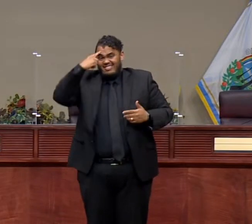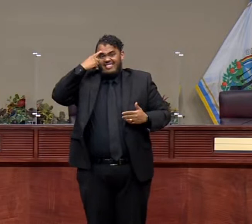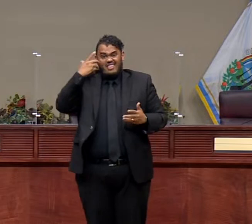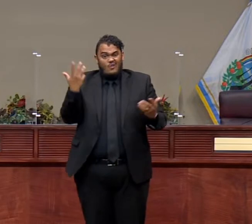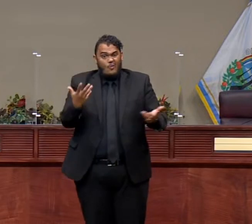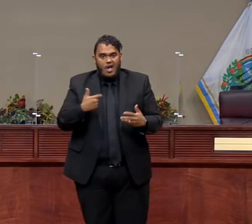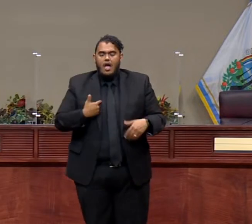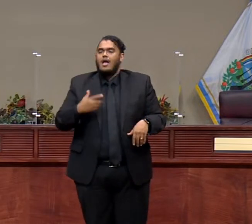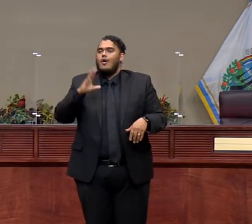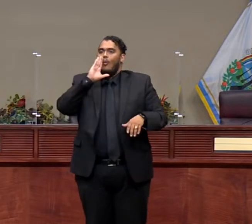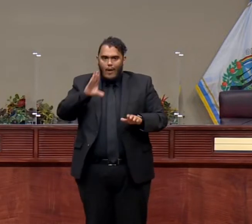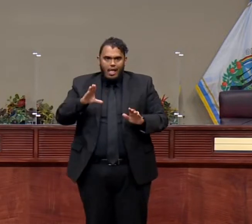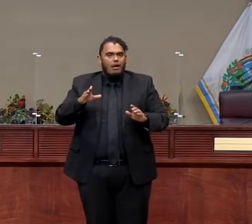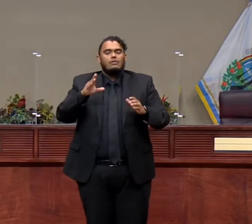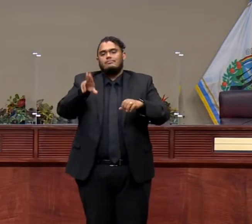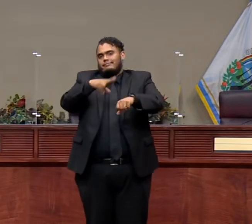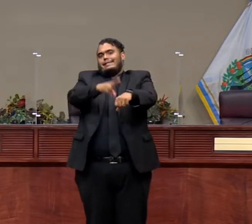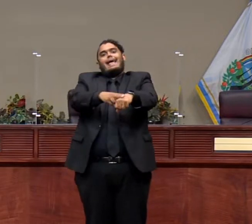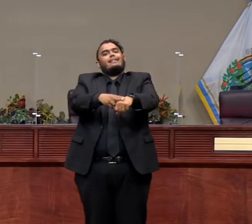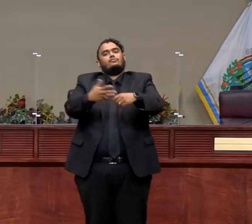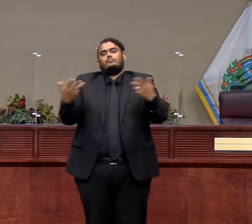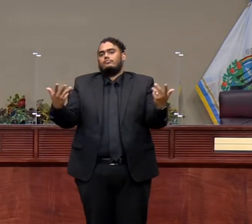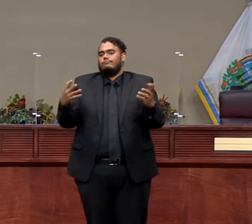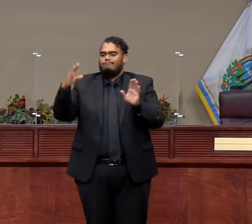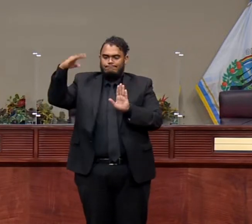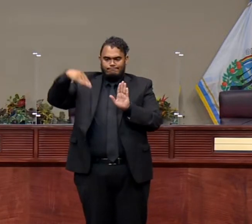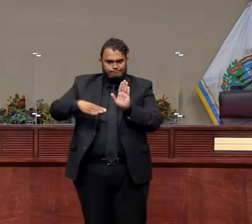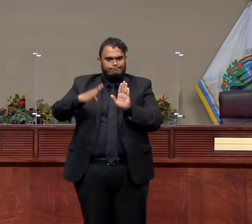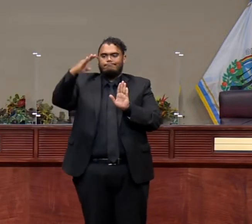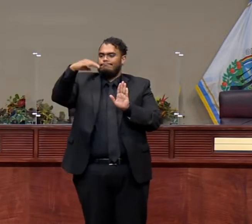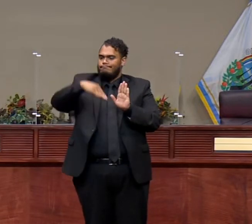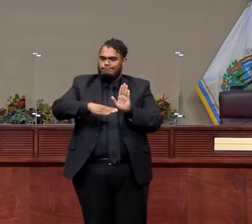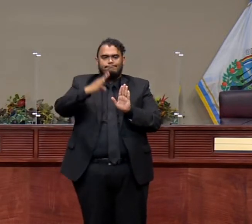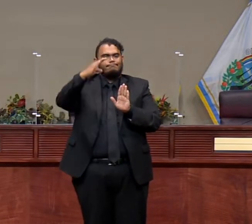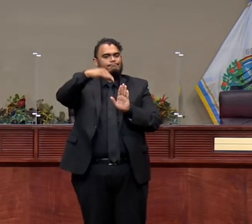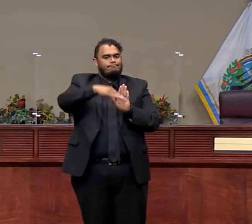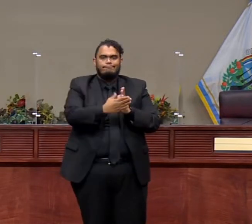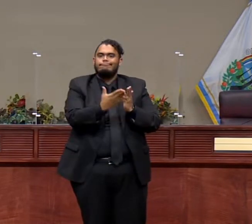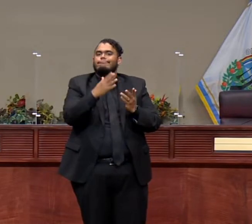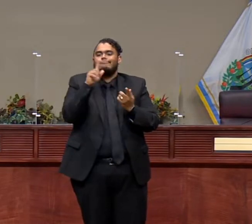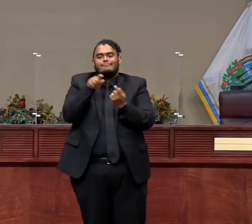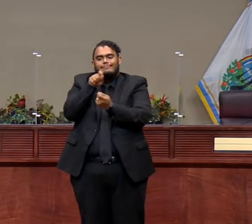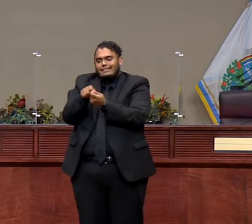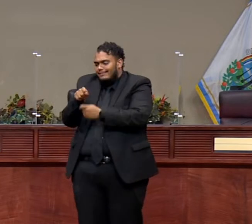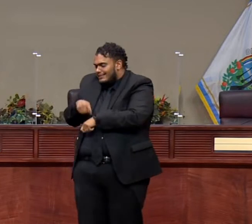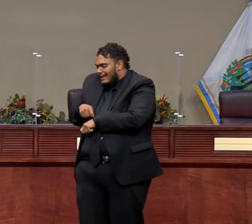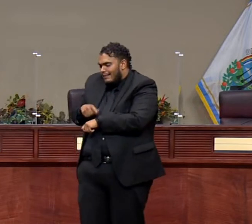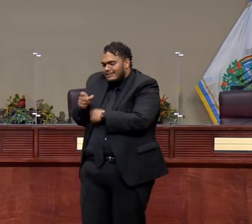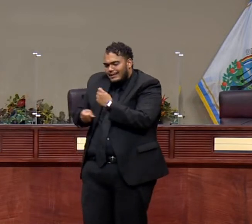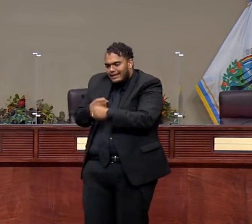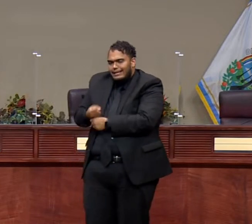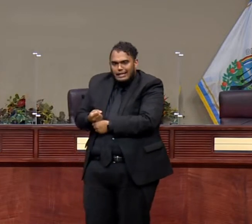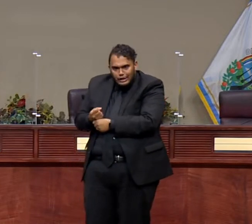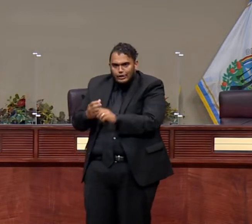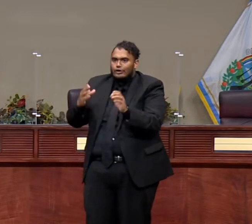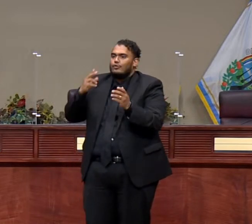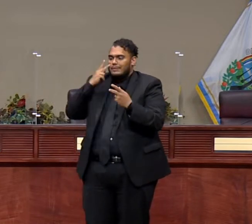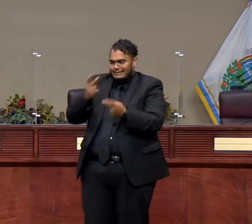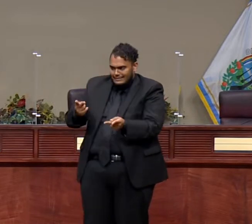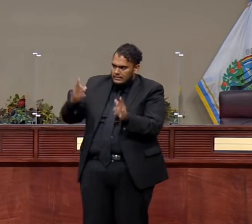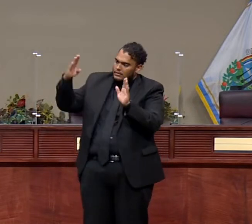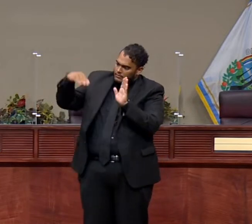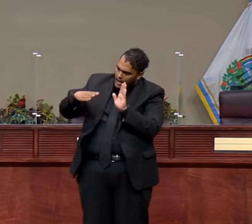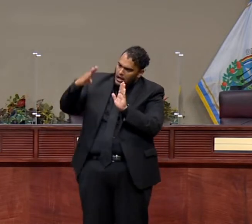and down at specific times of the year. And I'm saying this because we don't know these